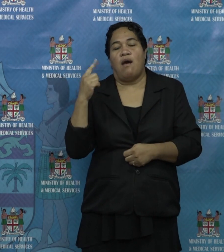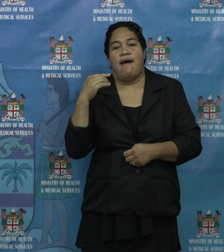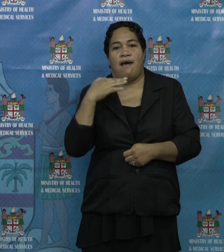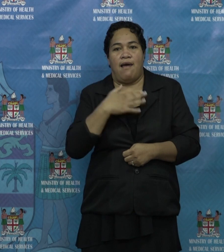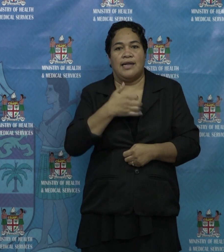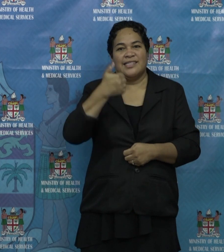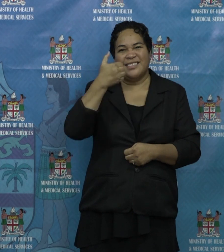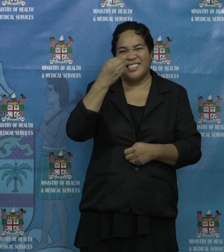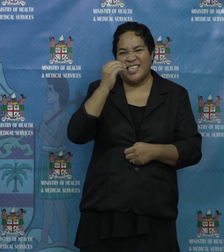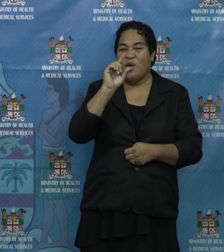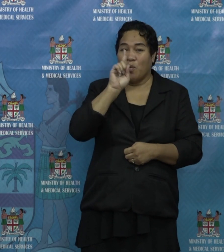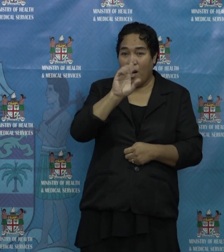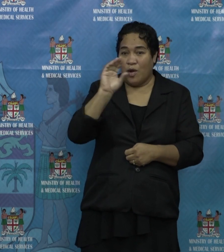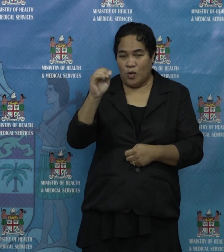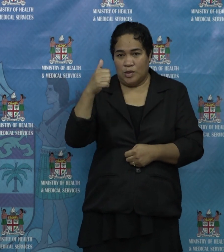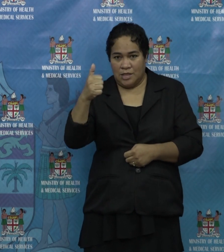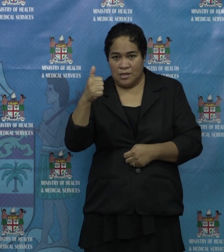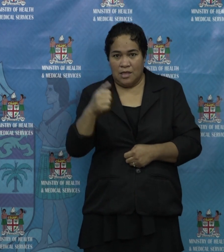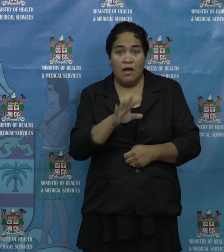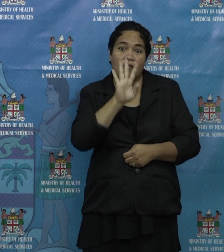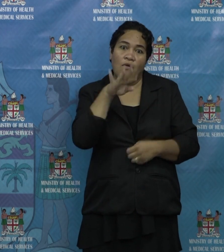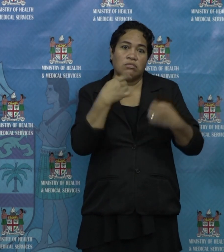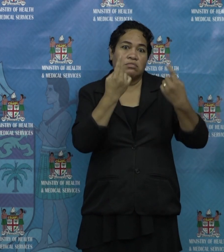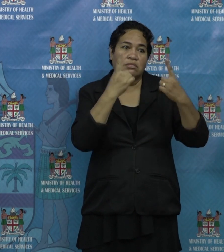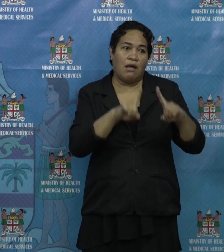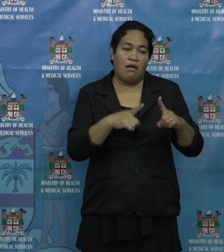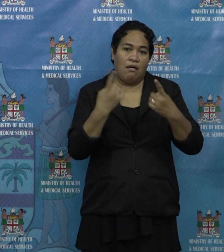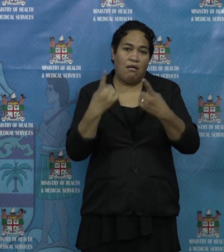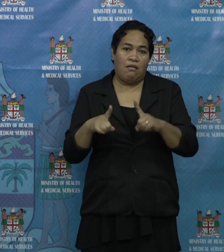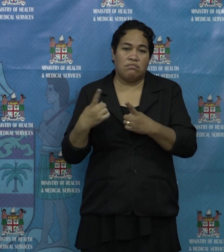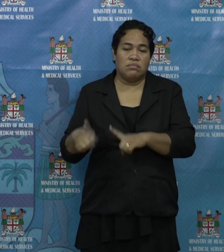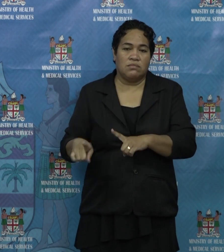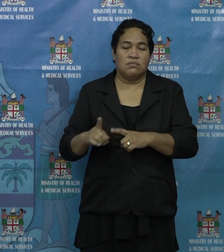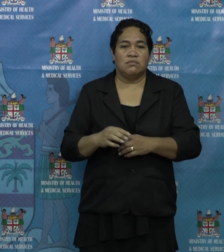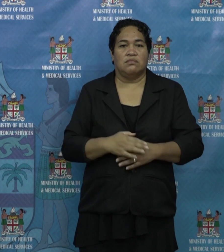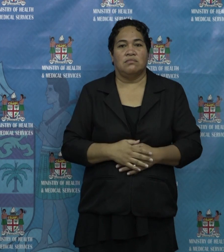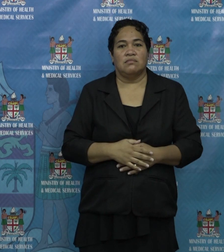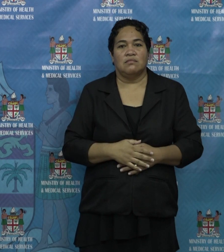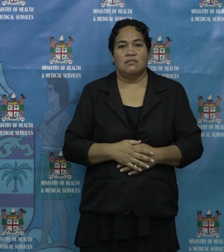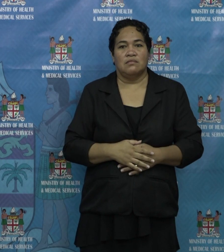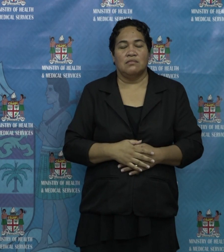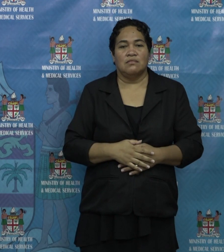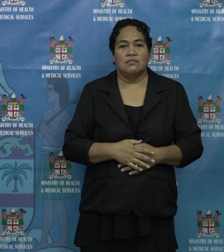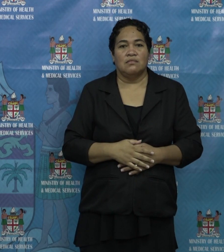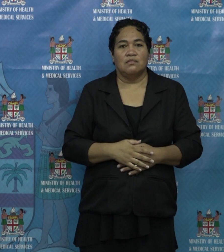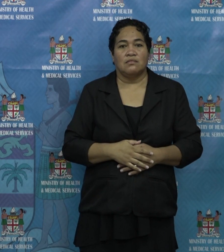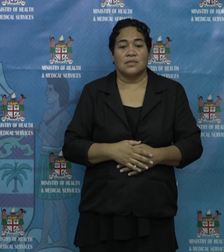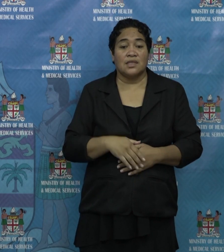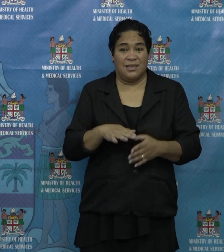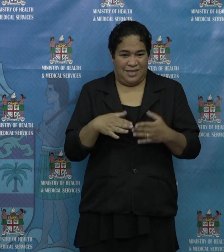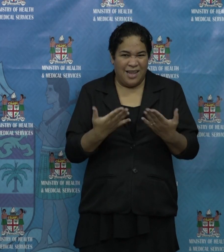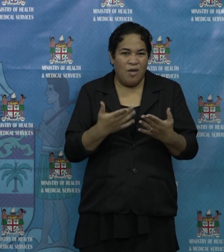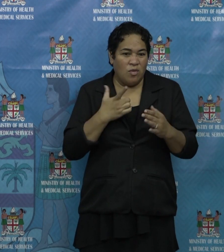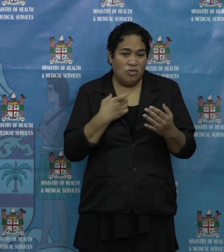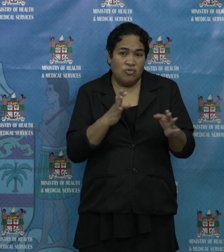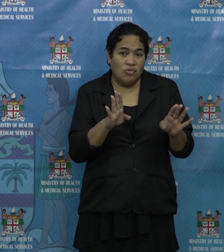with 114 recoveries and 4 deaths since our first case on March the 19th, 2020. Due to the temporary